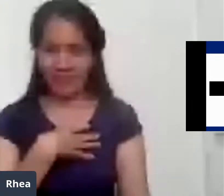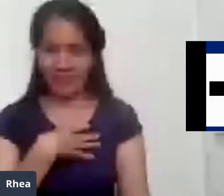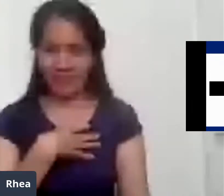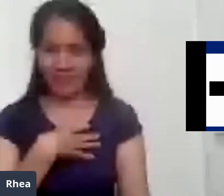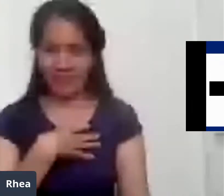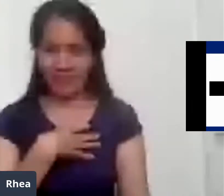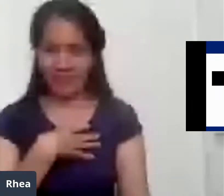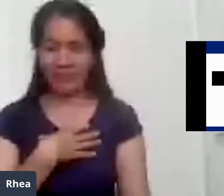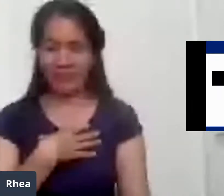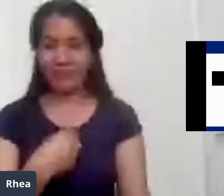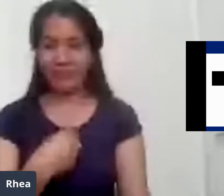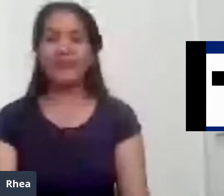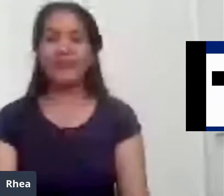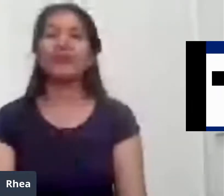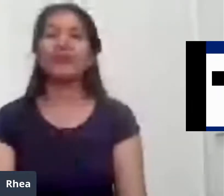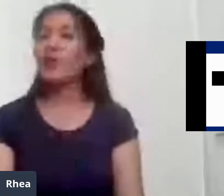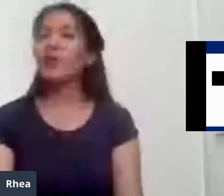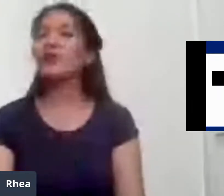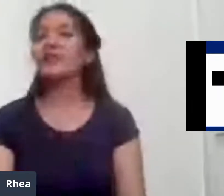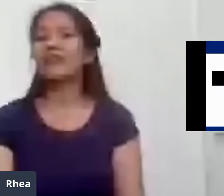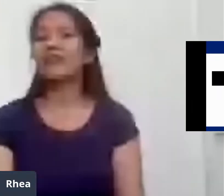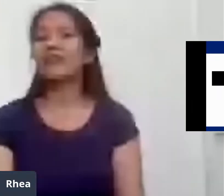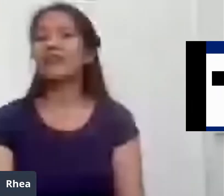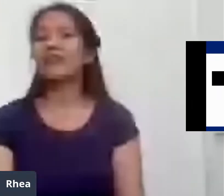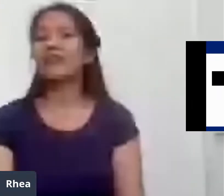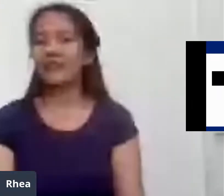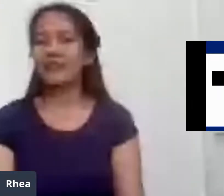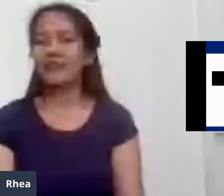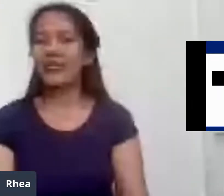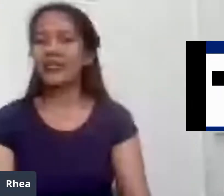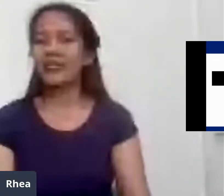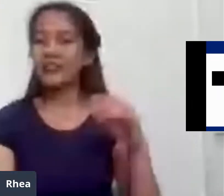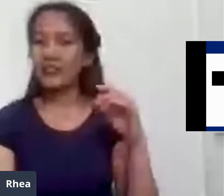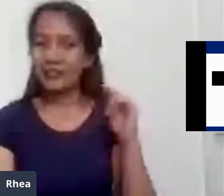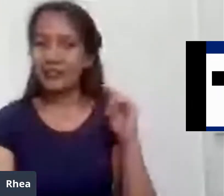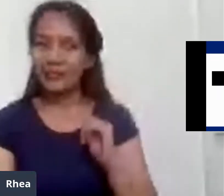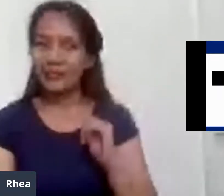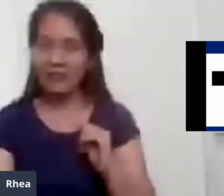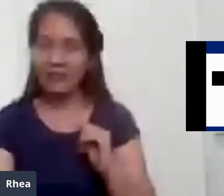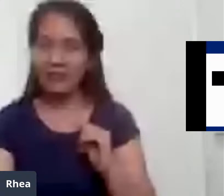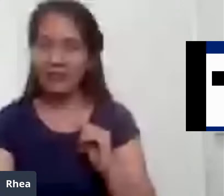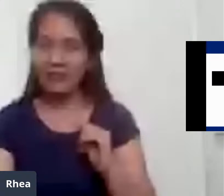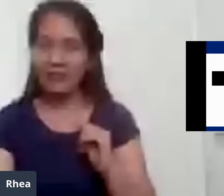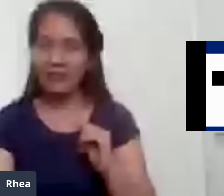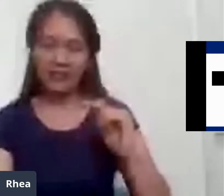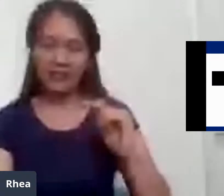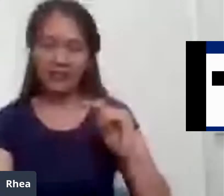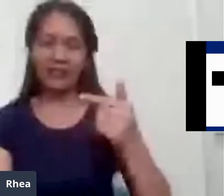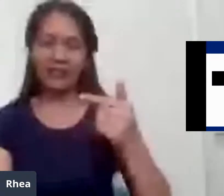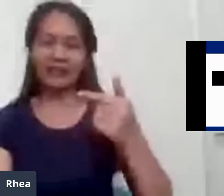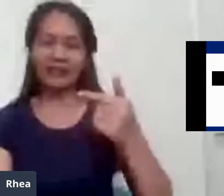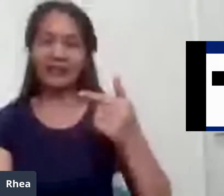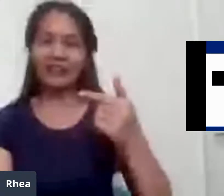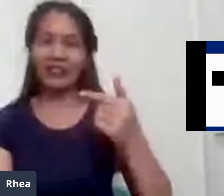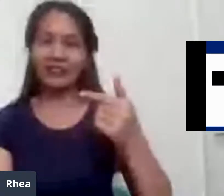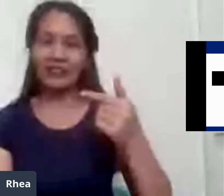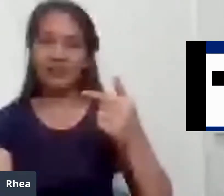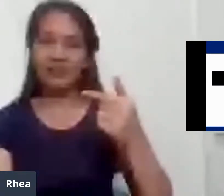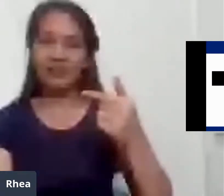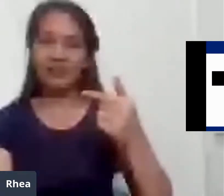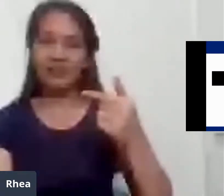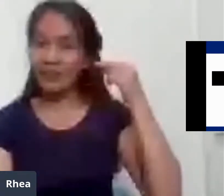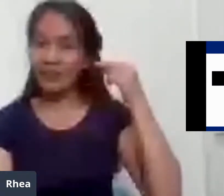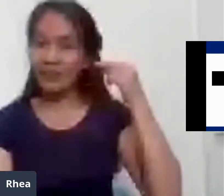White. Gold. Letter G, what's the Sign for